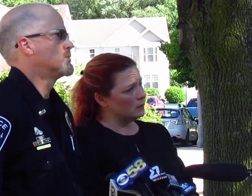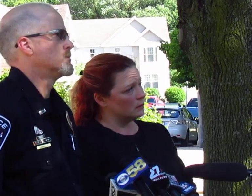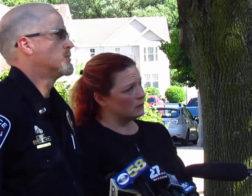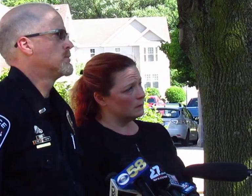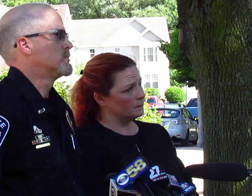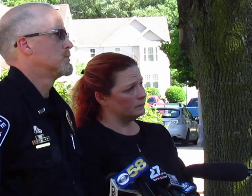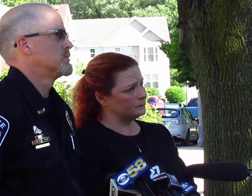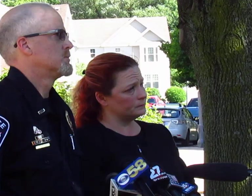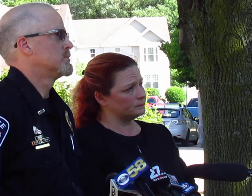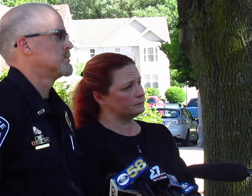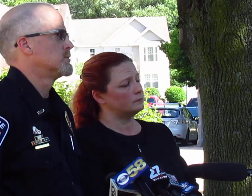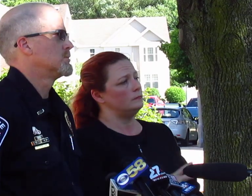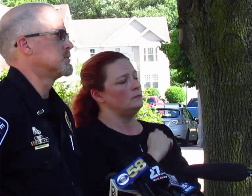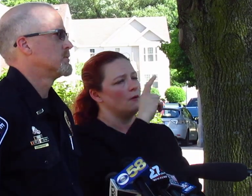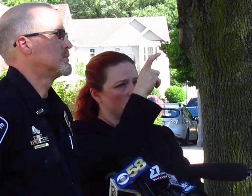volunteer.